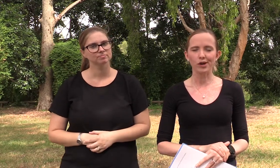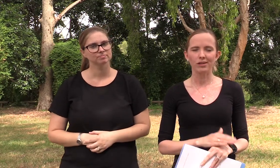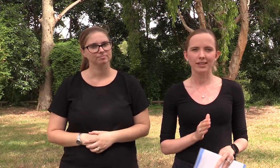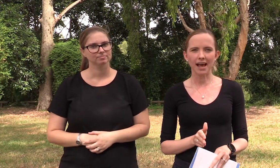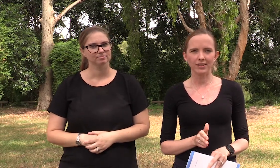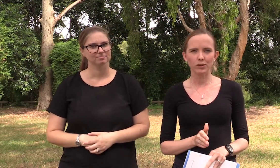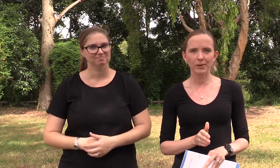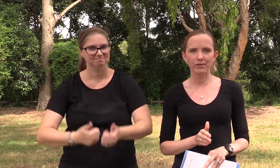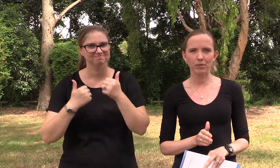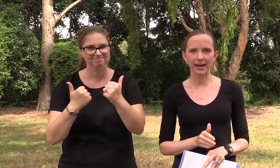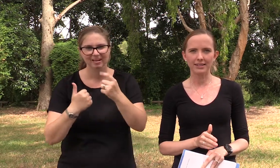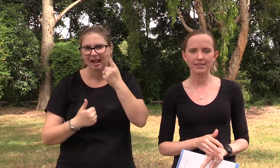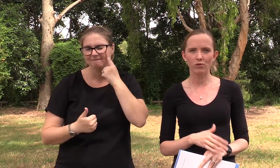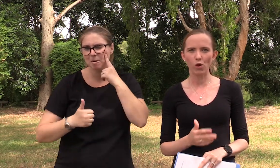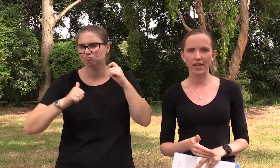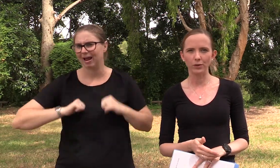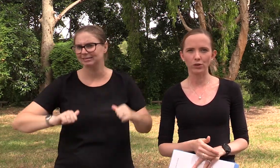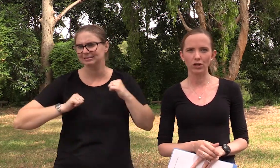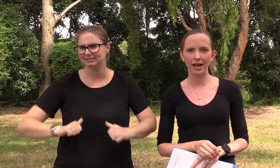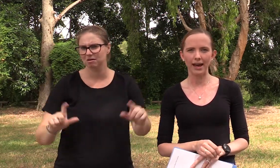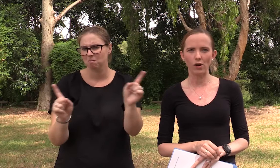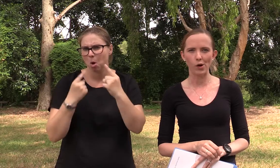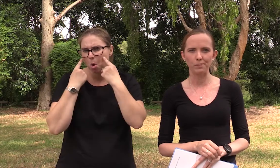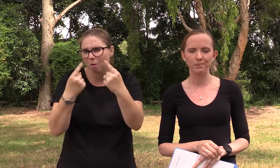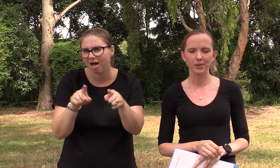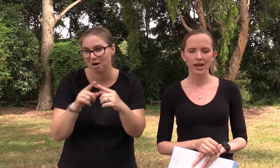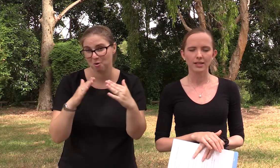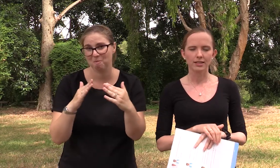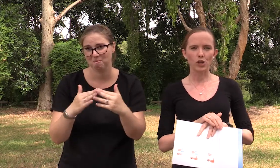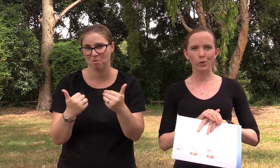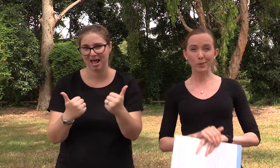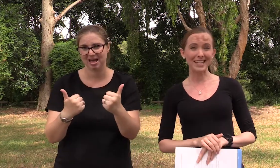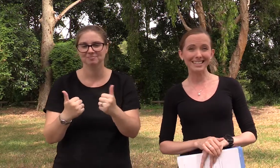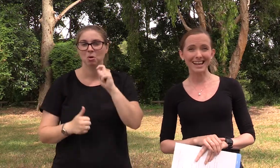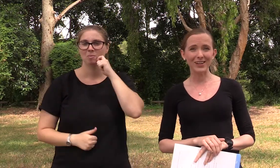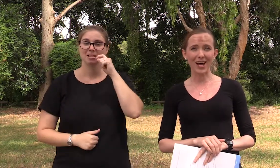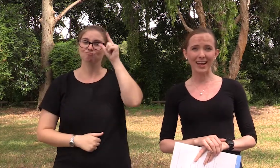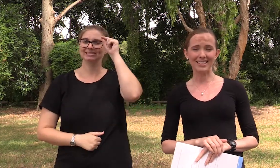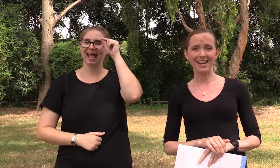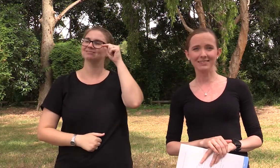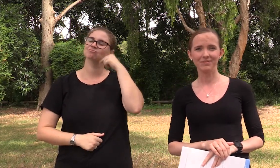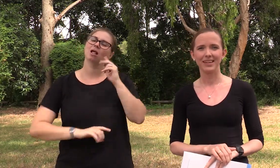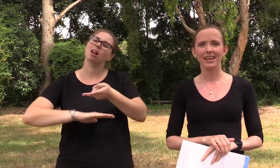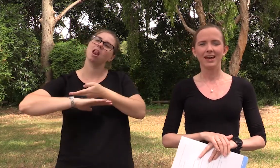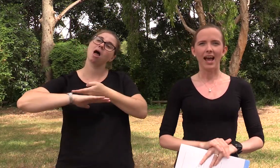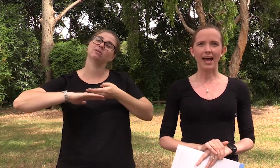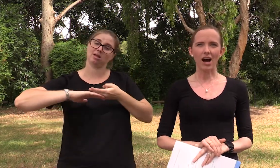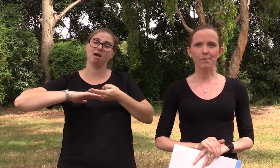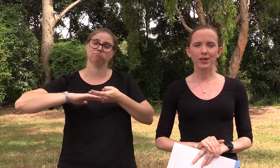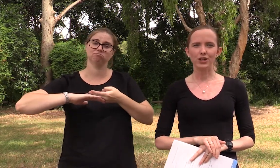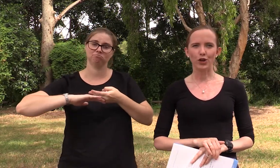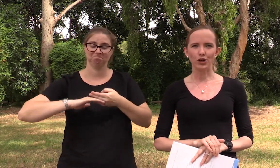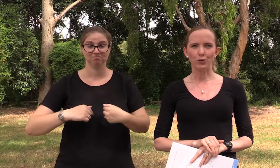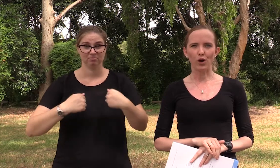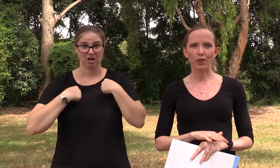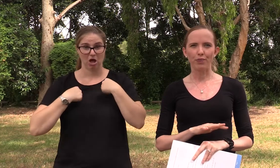So let's have a little bit of a practice of what that would look like at home. So we'll pretend that we're lying down, and I'm